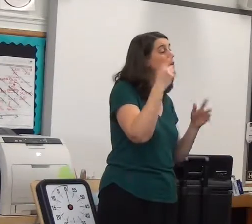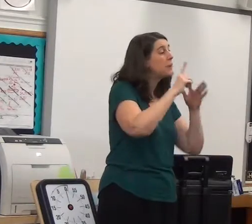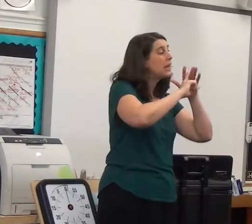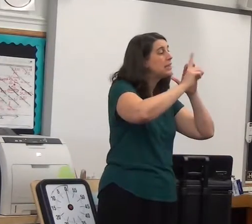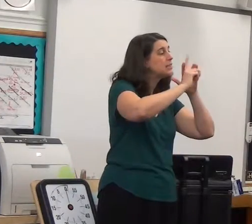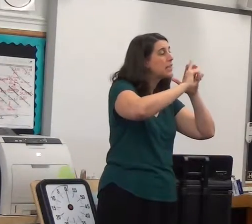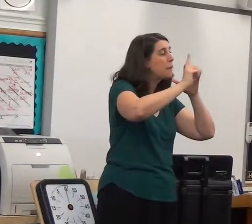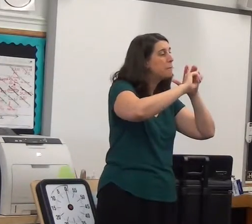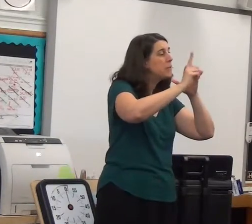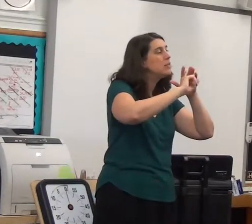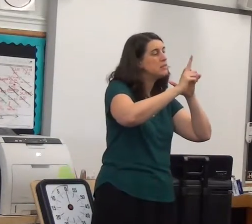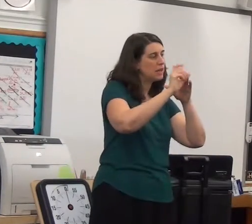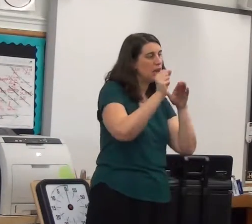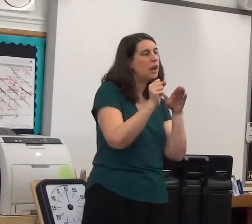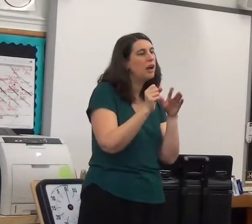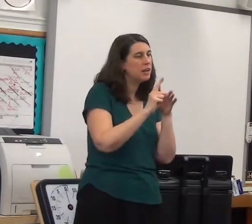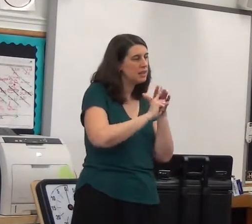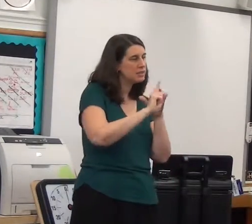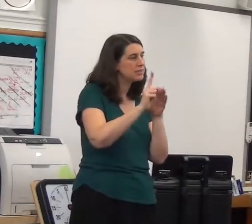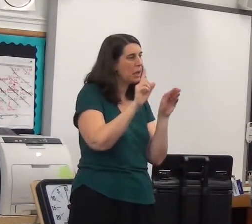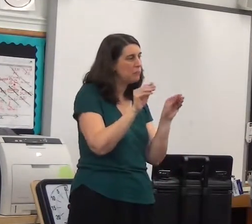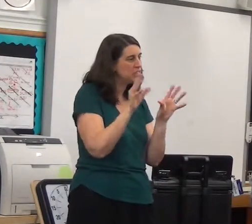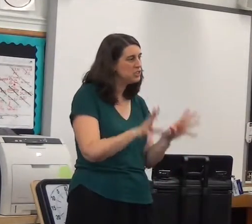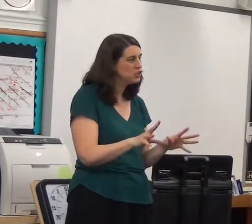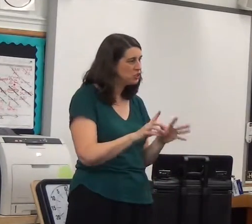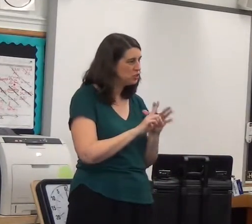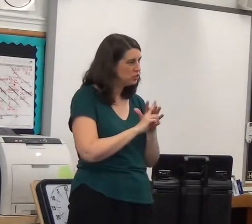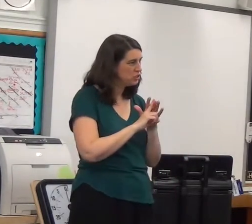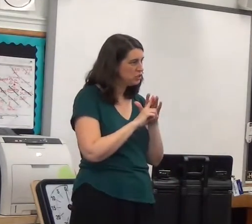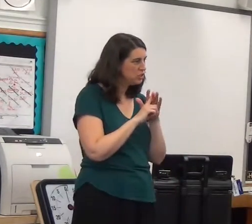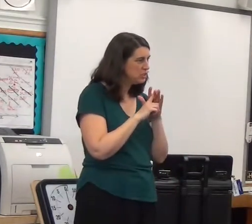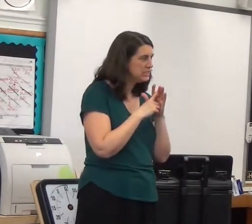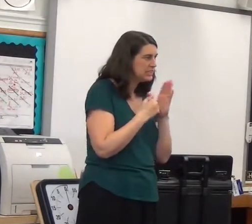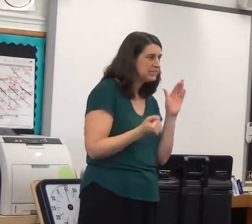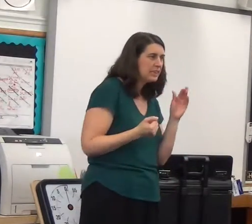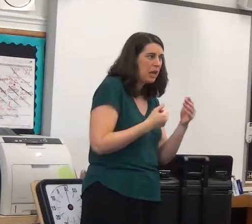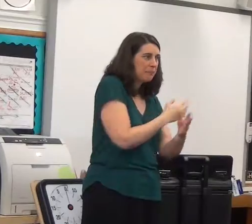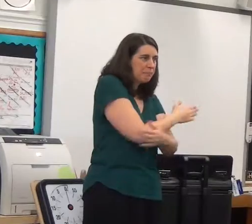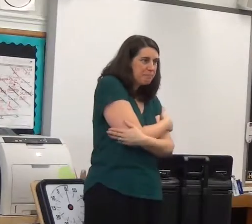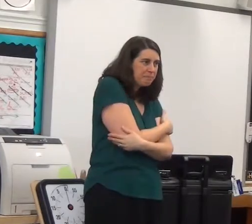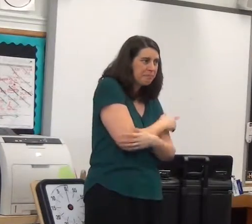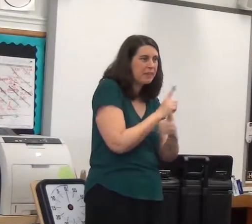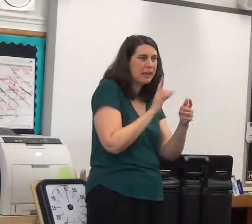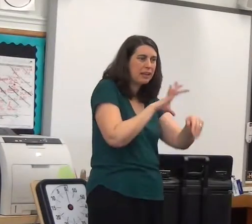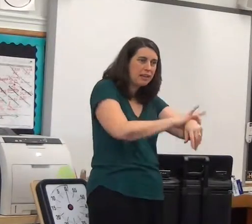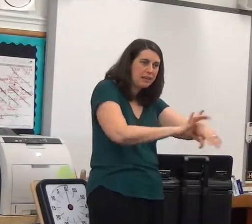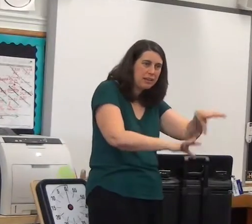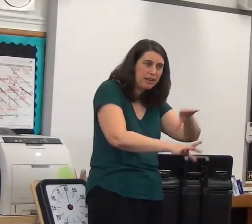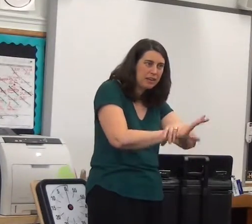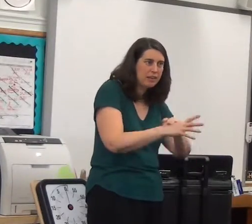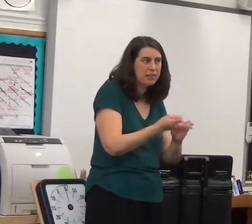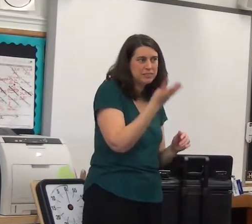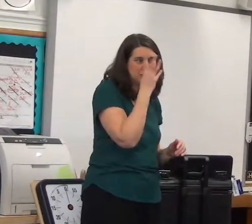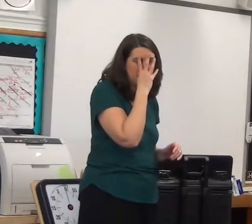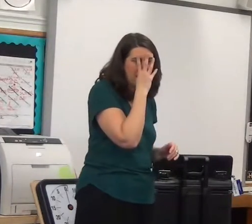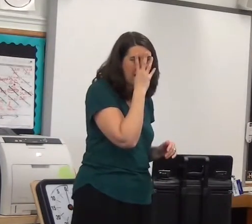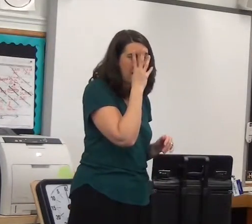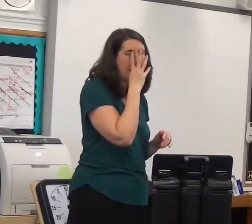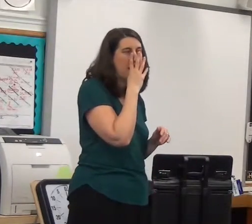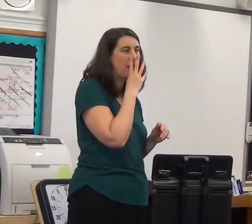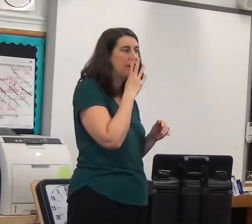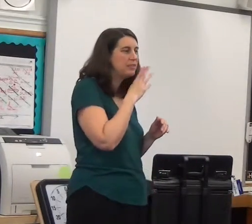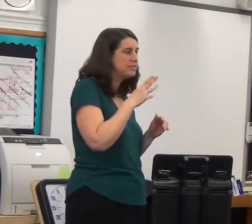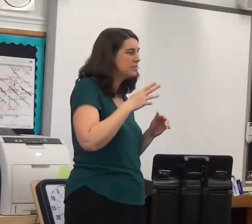from straitjackets. He could escape from handcuffs. He could escape from jail